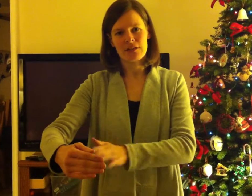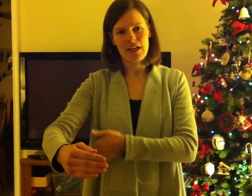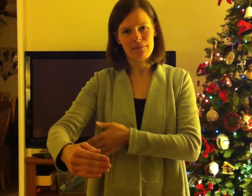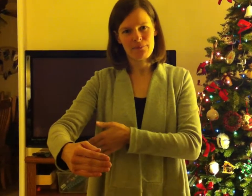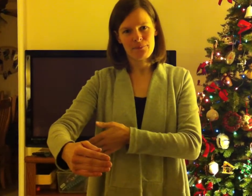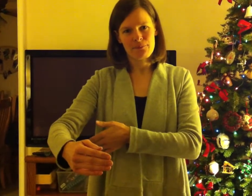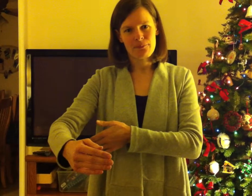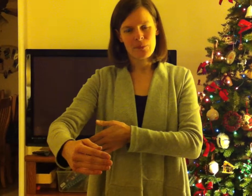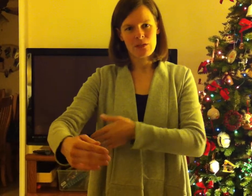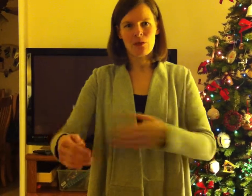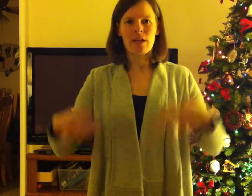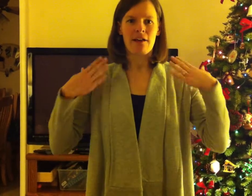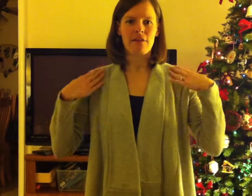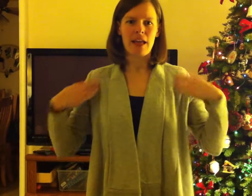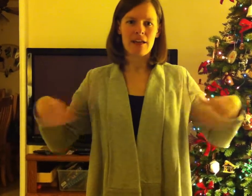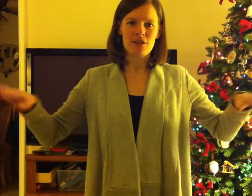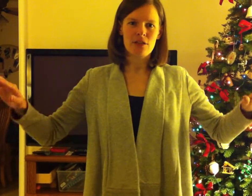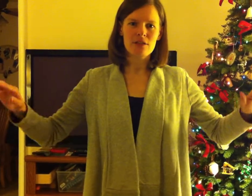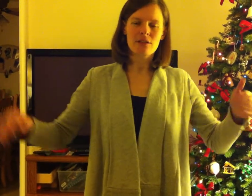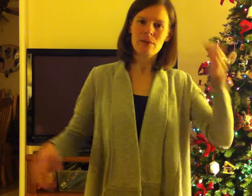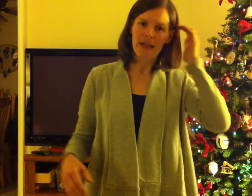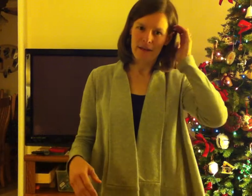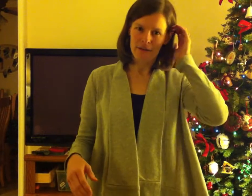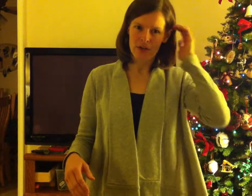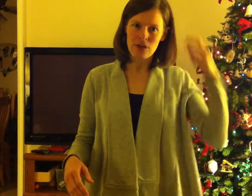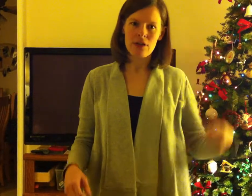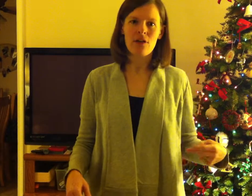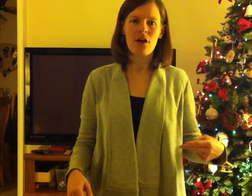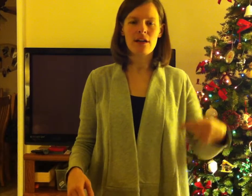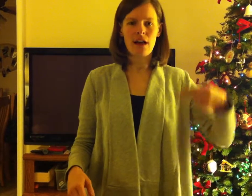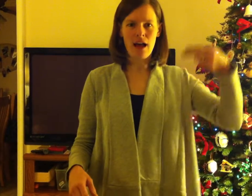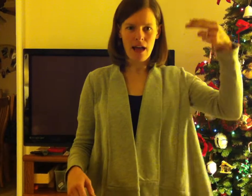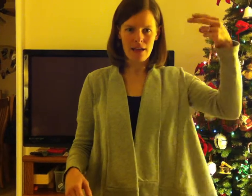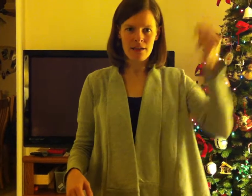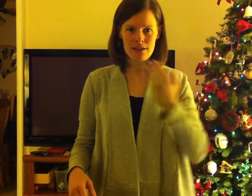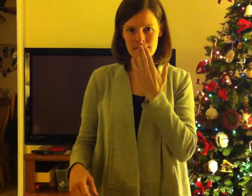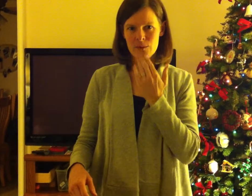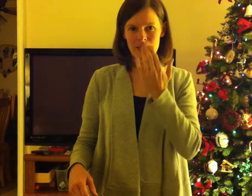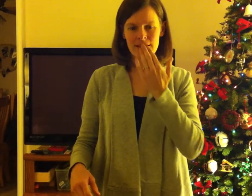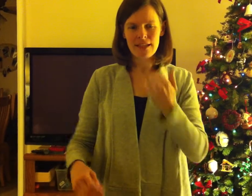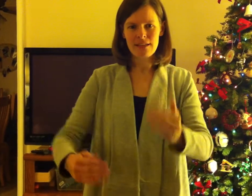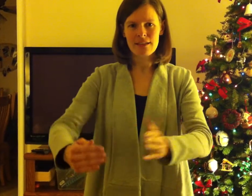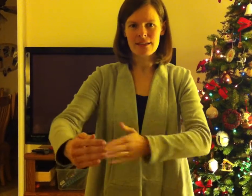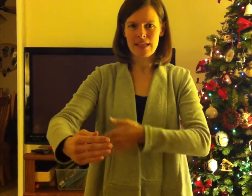again. So we have angels we have heard on high, sweetly